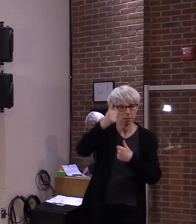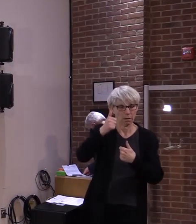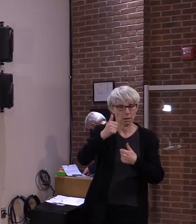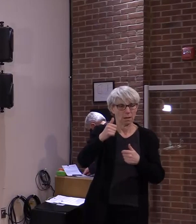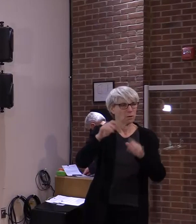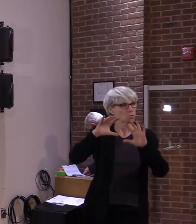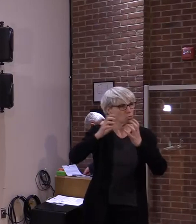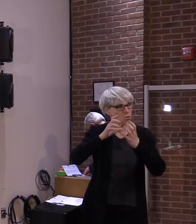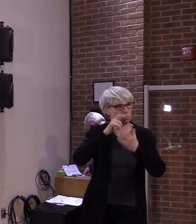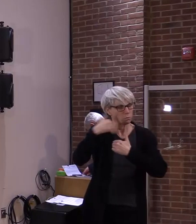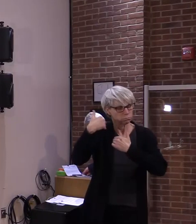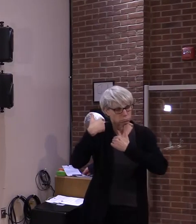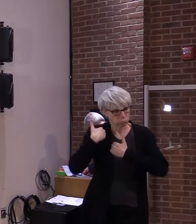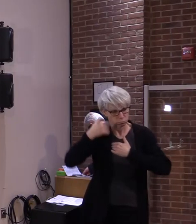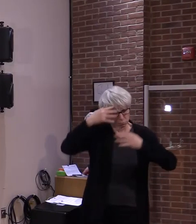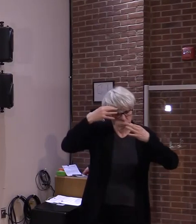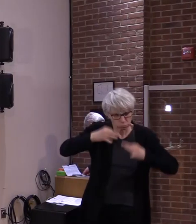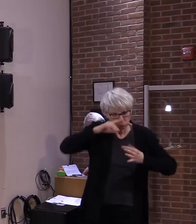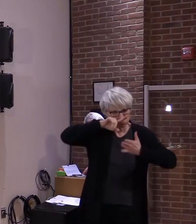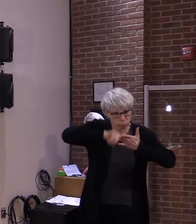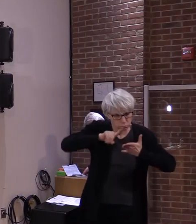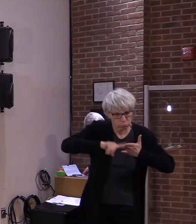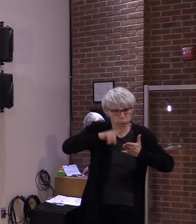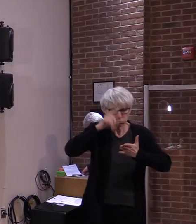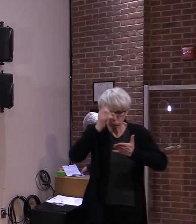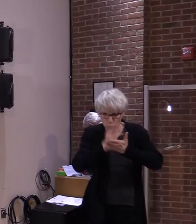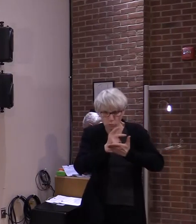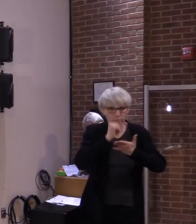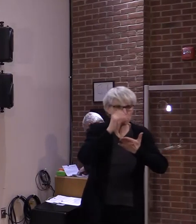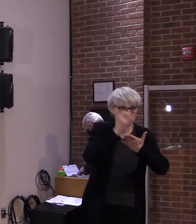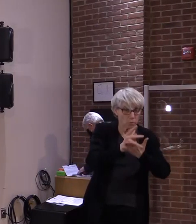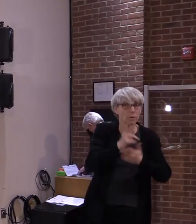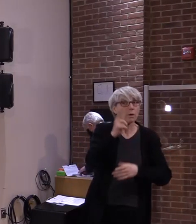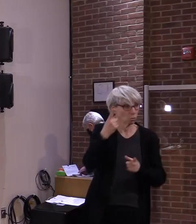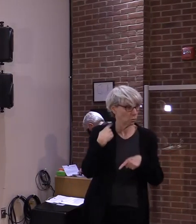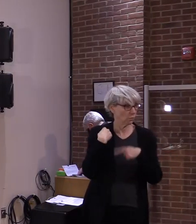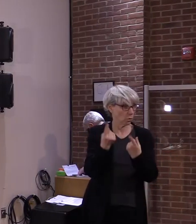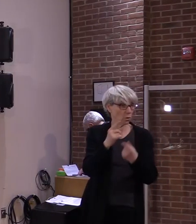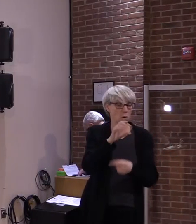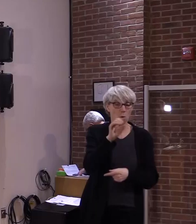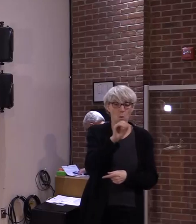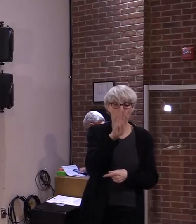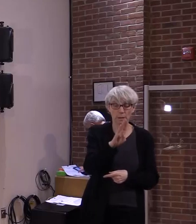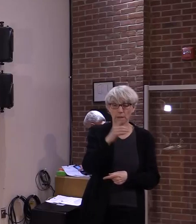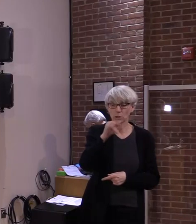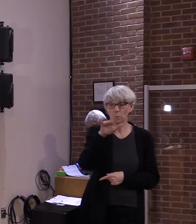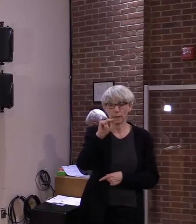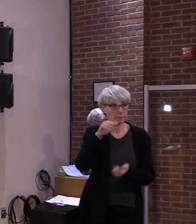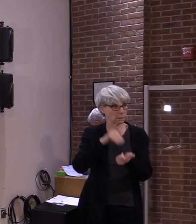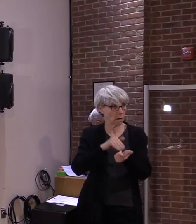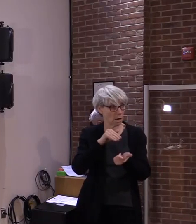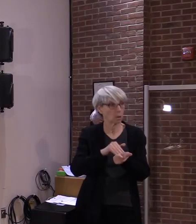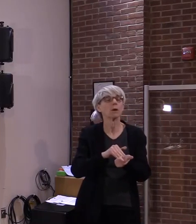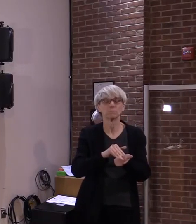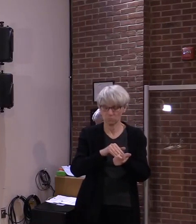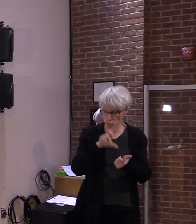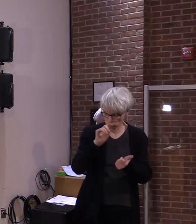panels is coming out on the side of definitely recommending this vaccine to women